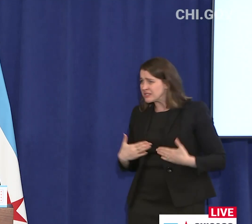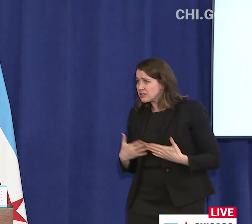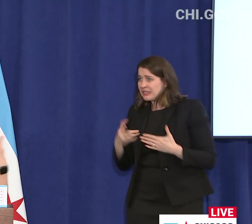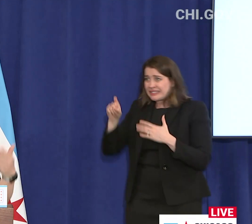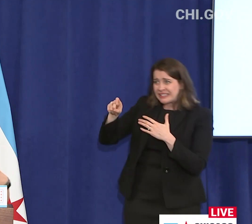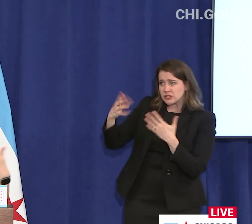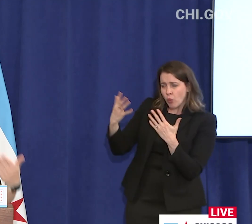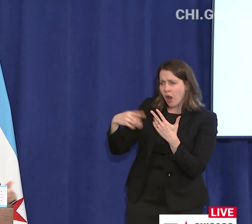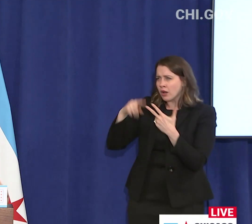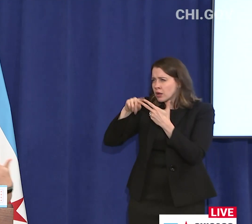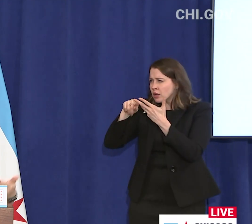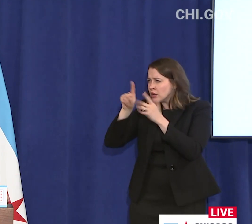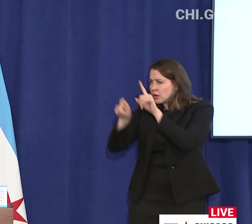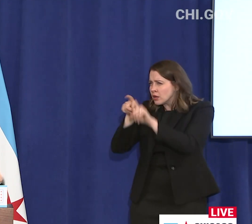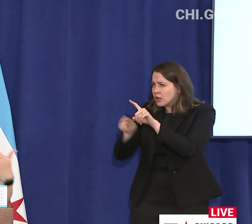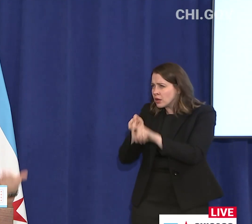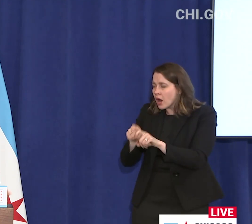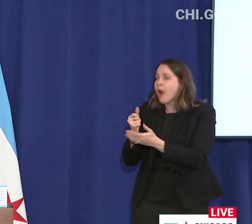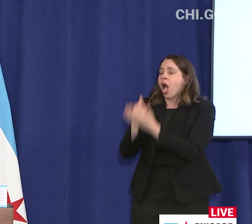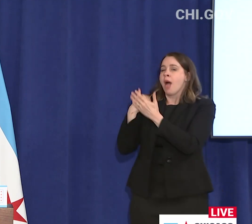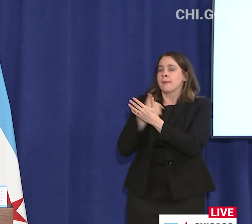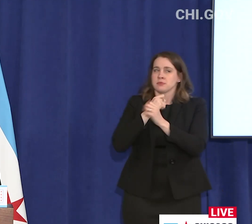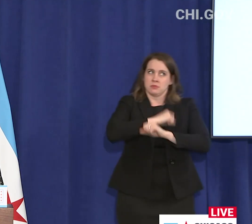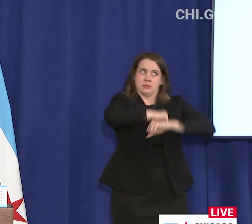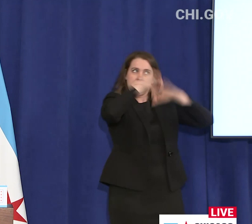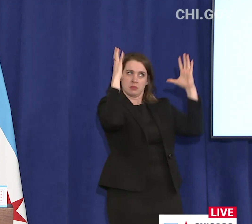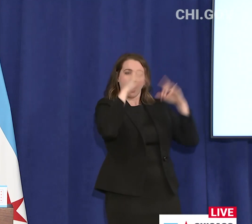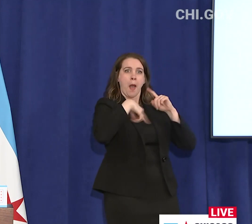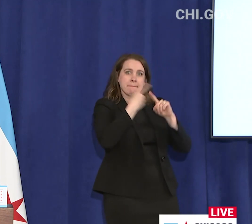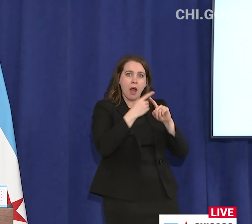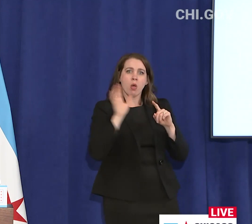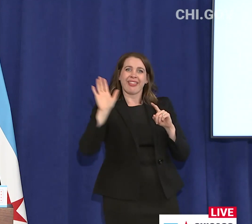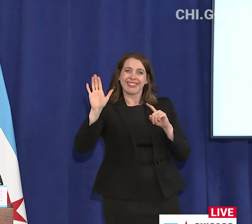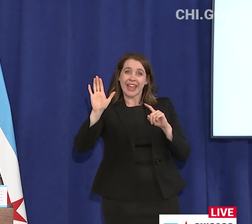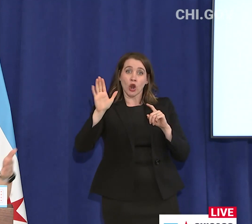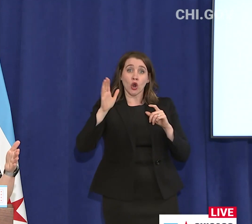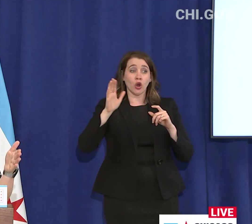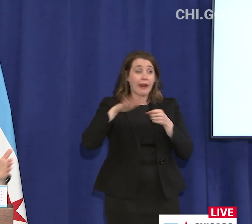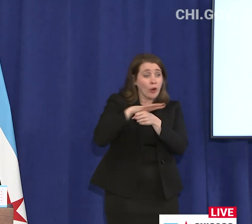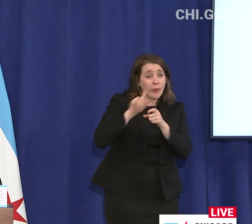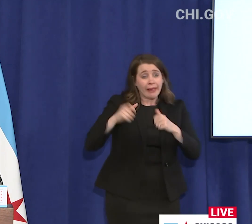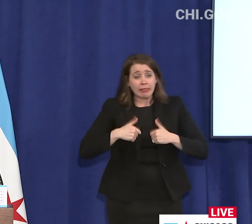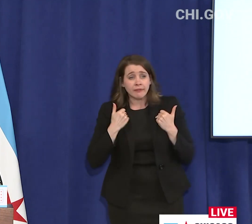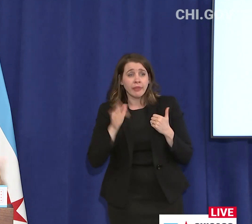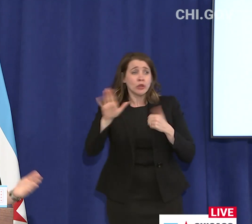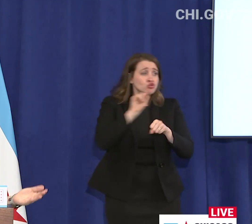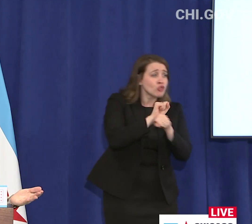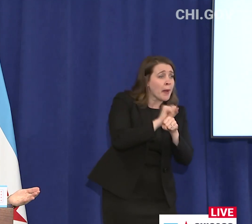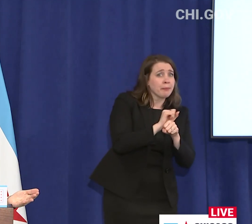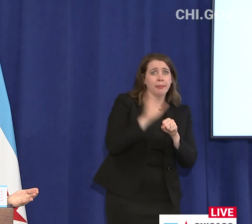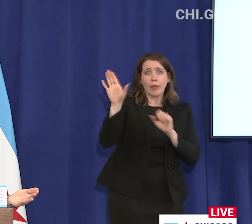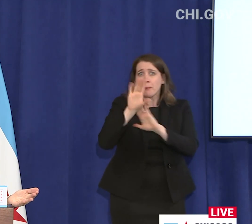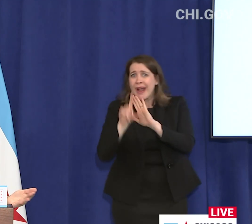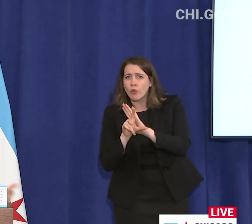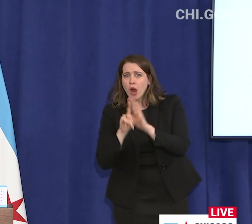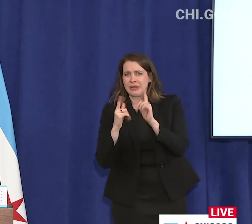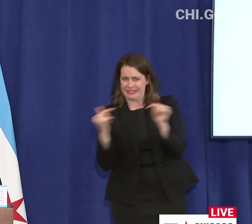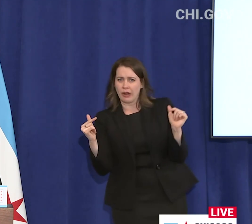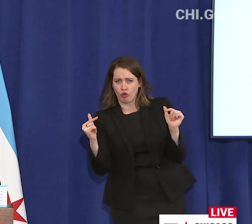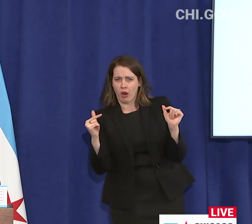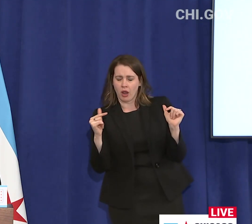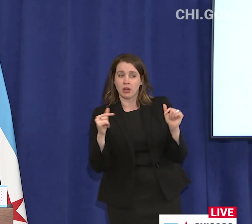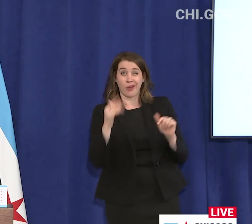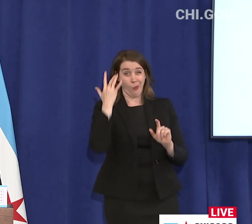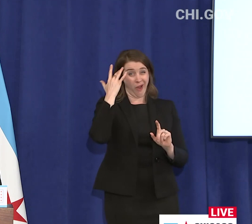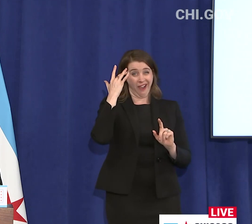go back and fill in some of that missing occupational or even demographic data, because, you know, I hope we never get to a point